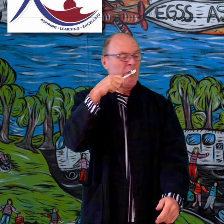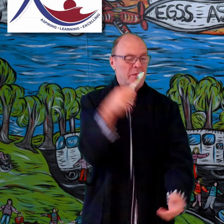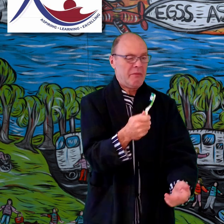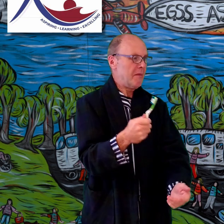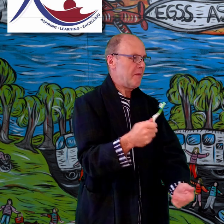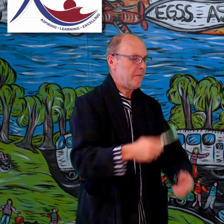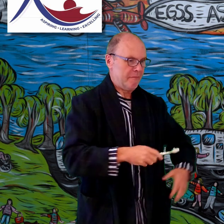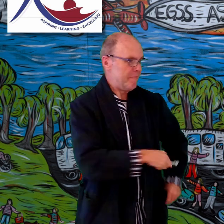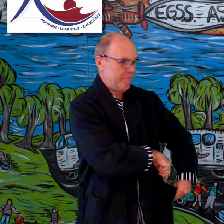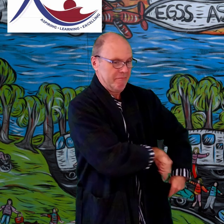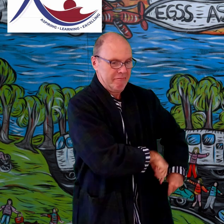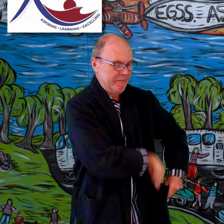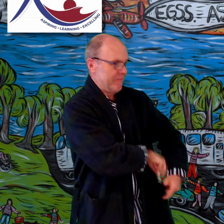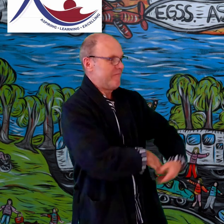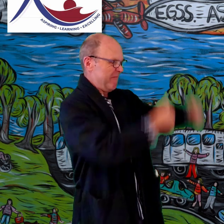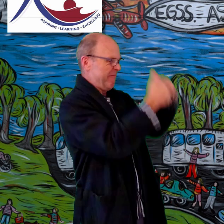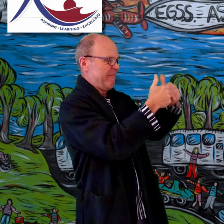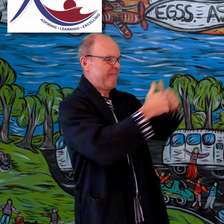you're ready to go to school.